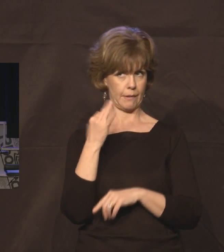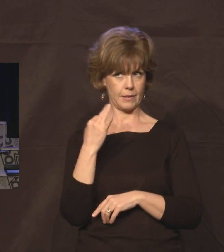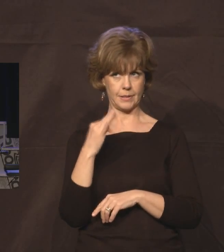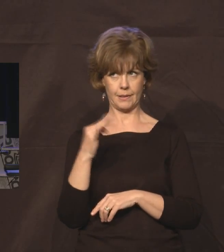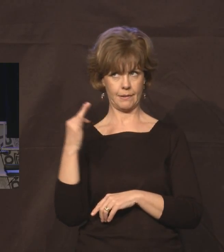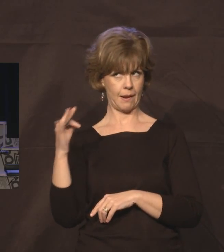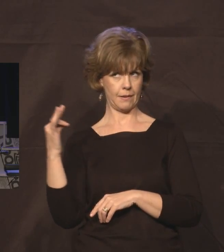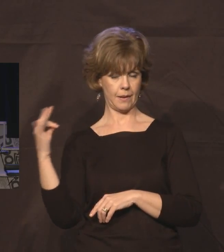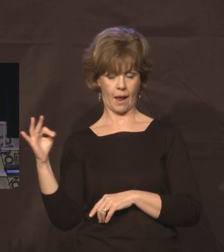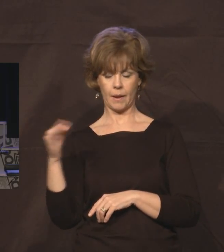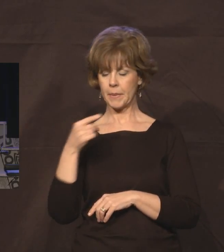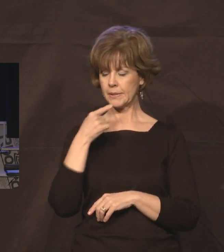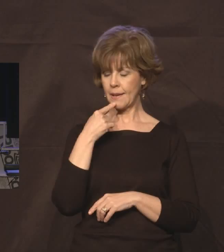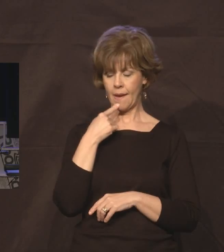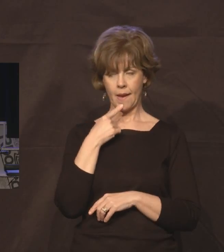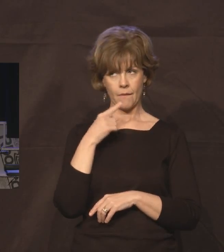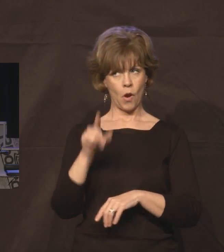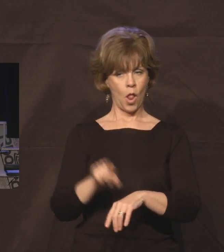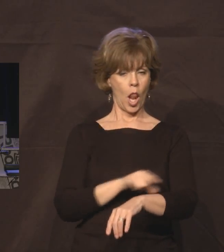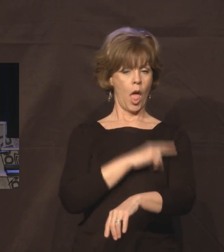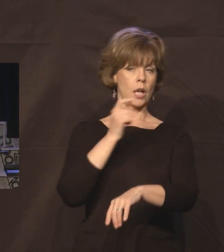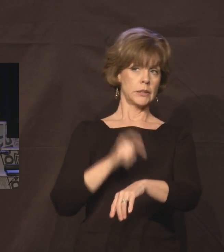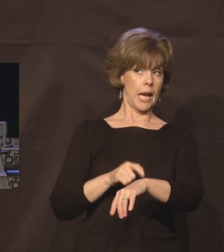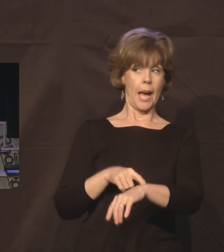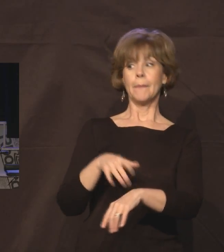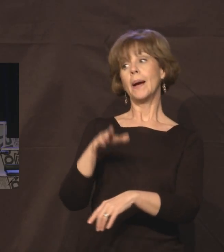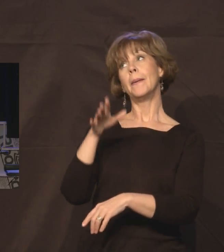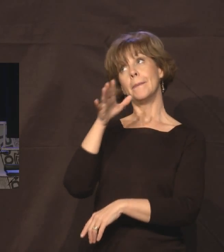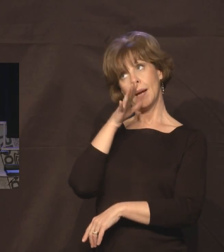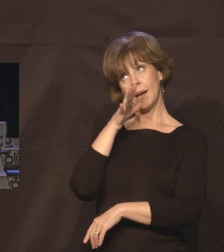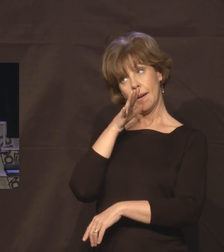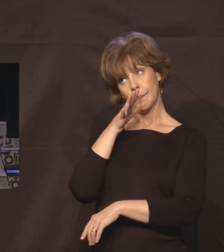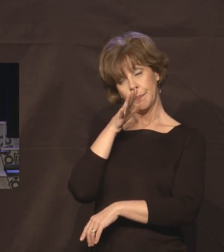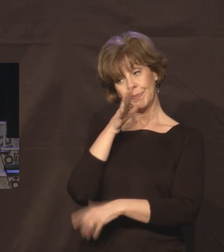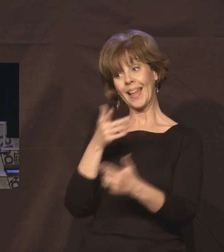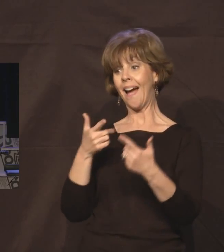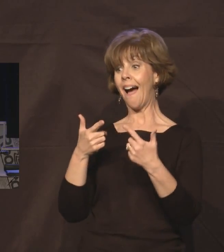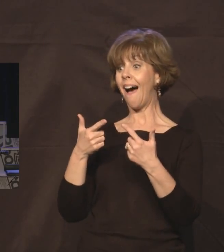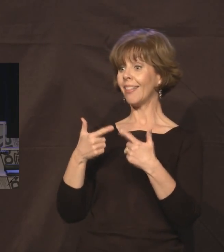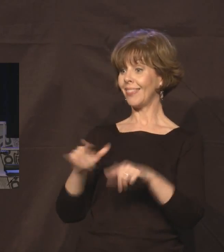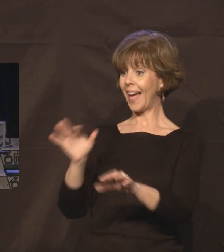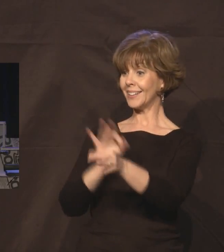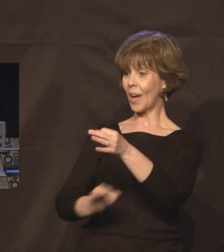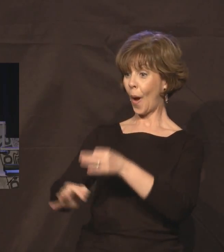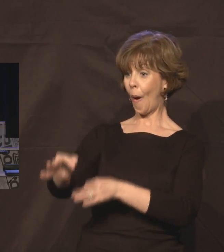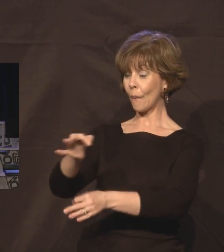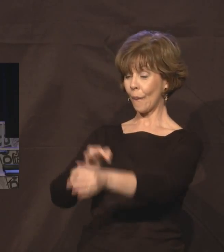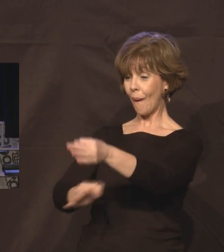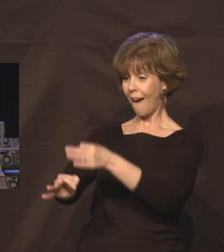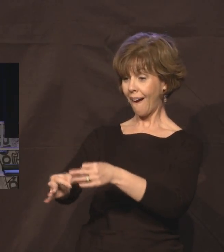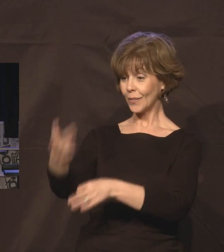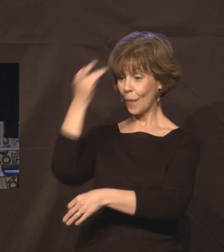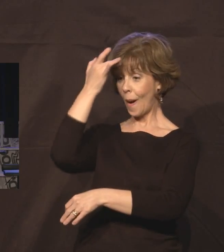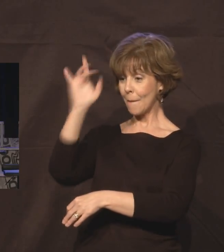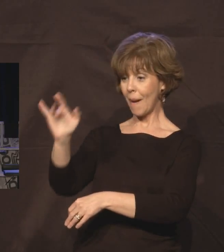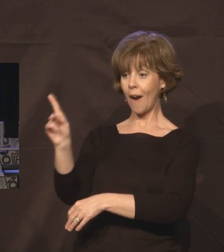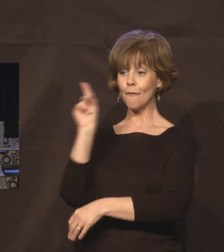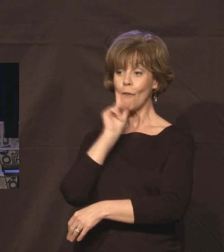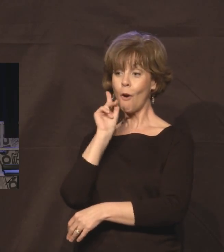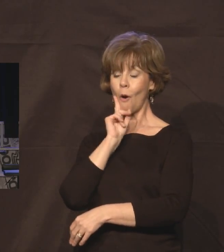And I've been saying to her for a very long time, like, hey, mom, like, let's upgrade you to a smartphone. And she's